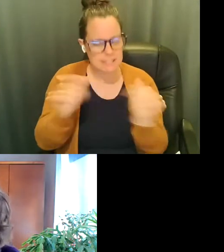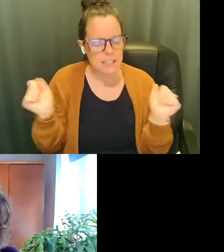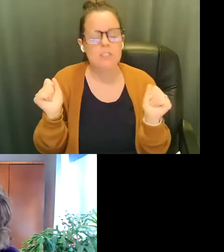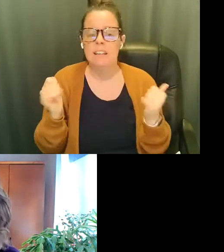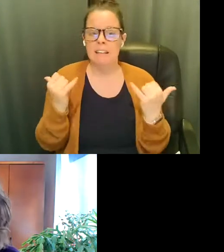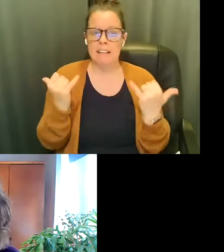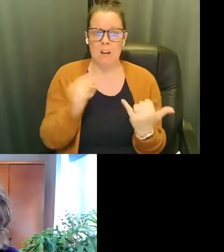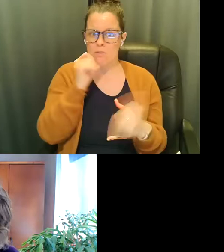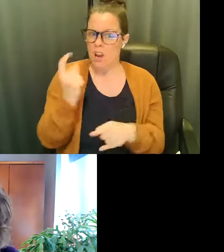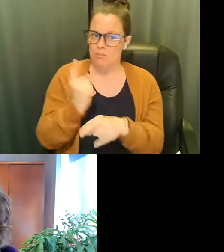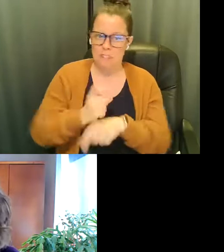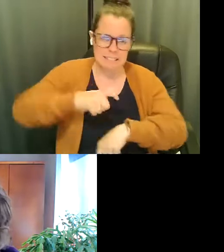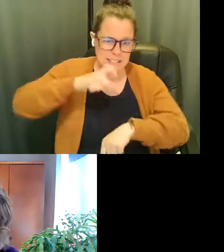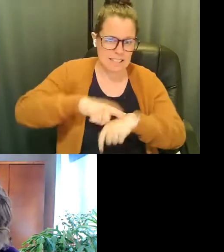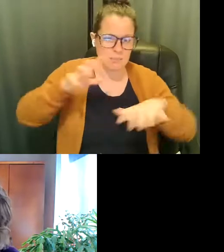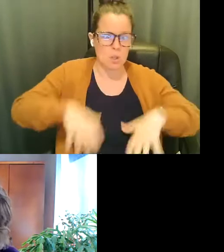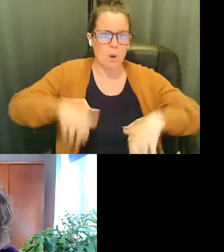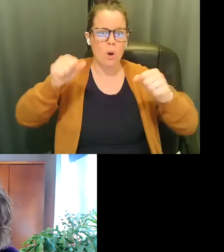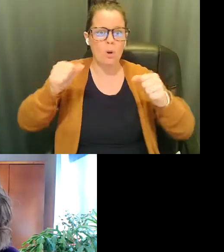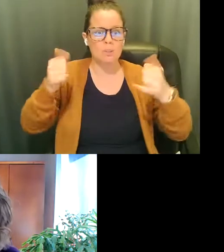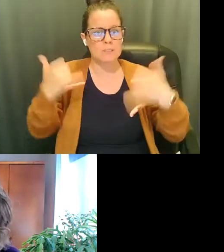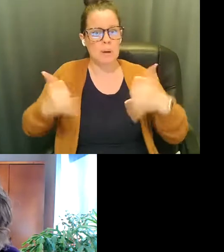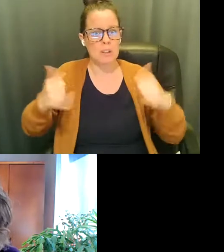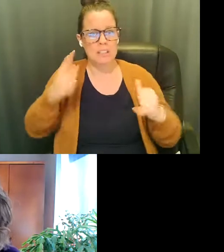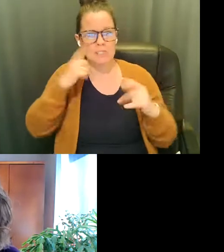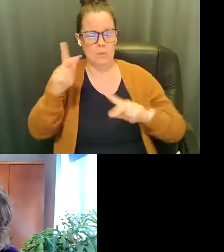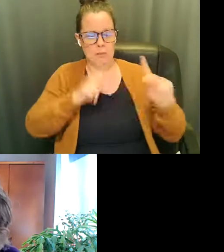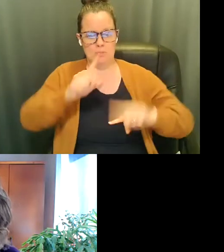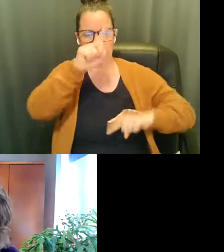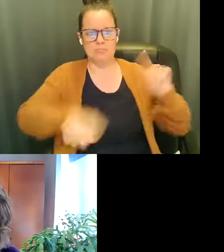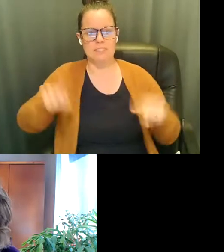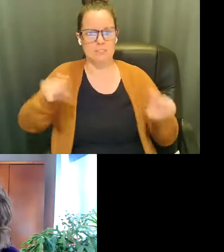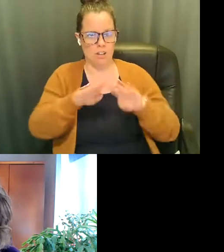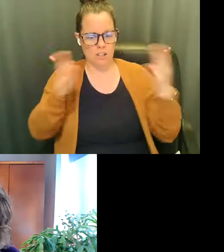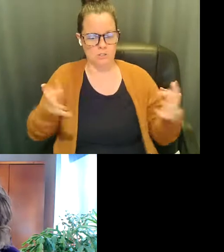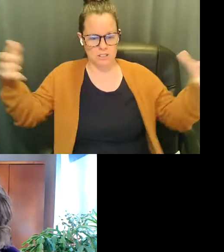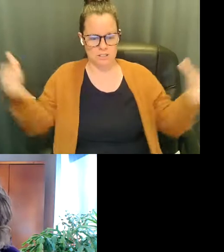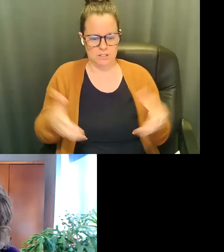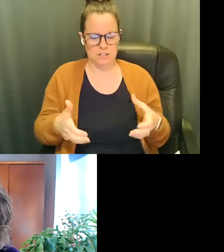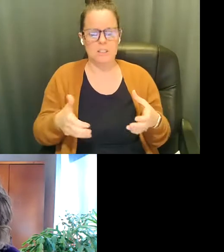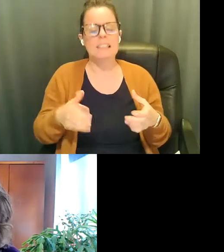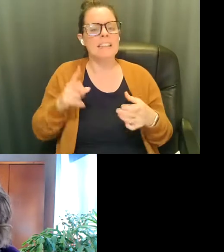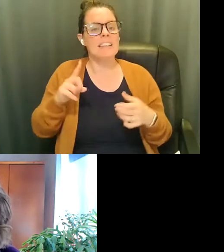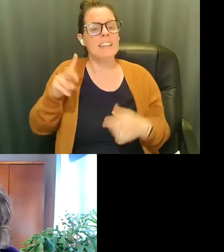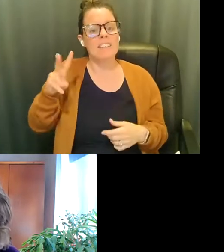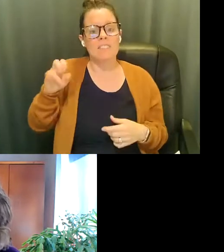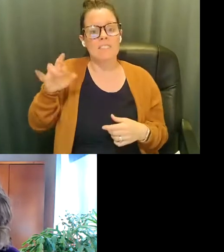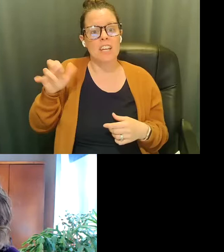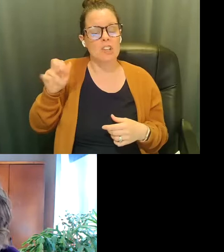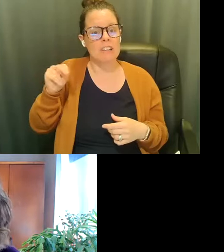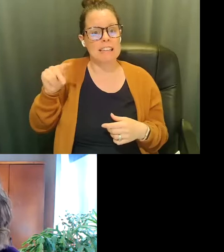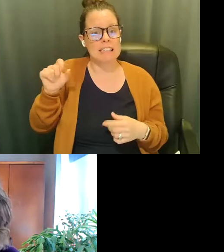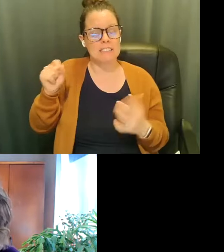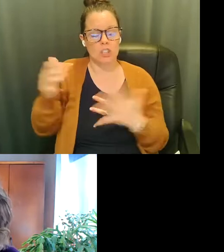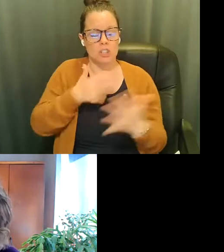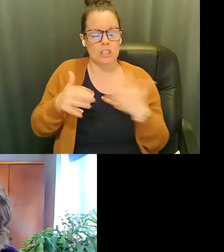hosting parties of individuals from multiple households. Variants of COVID-19 are circulating and put at risk the low